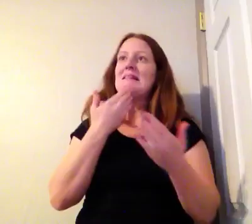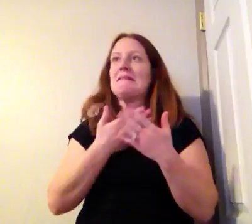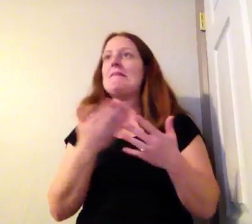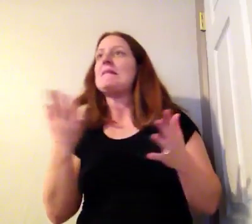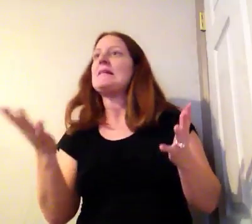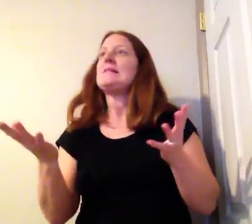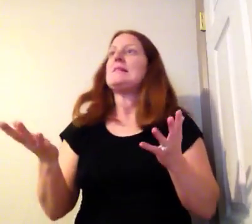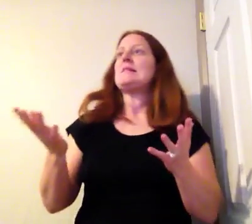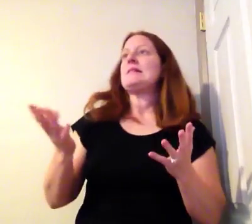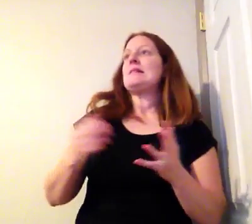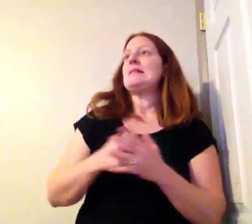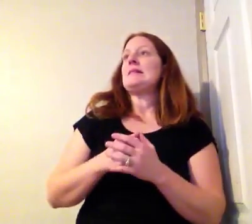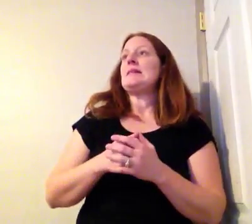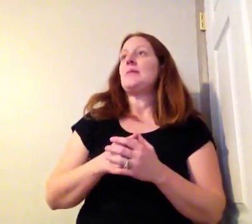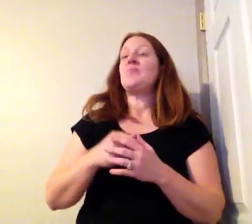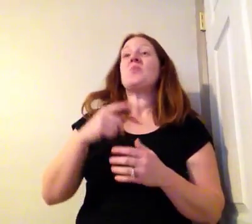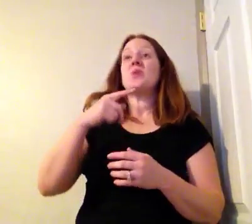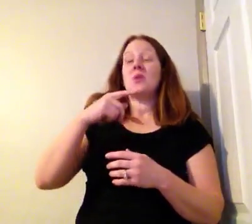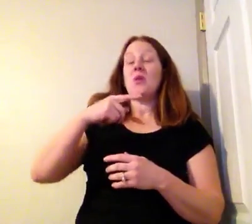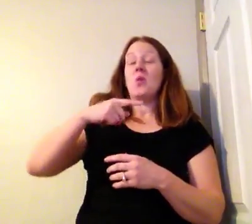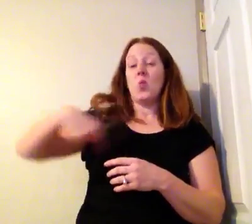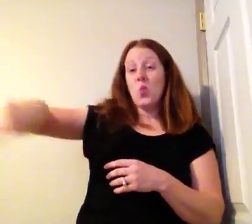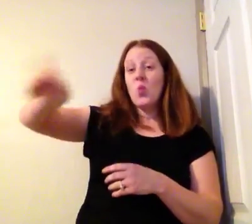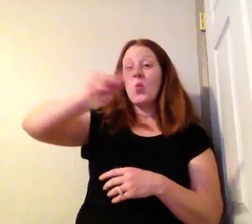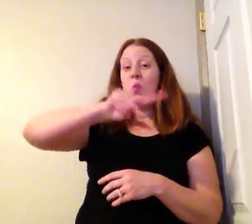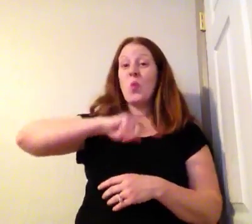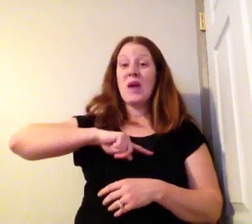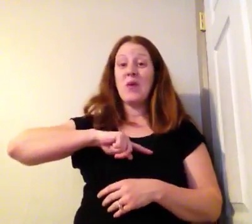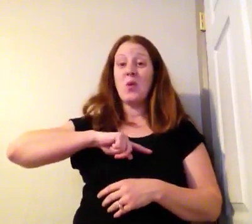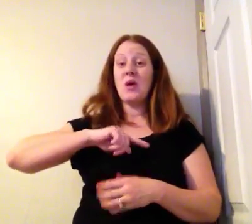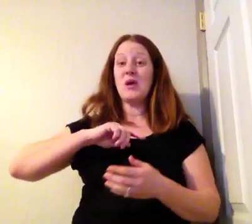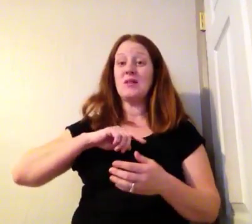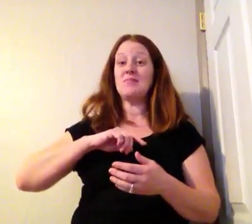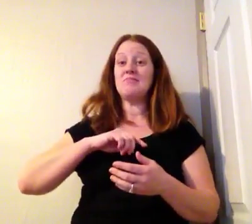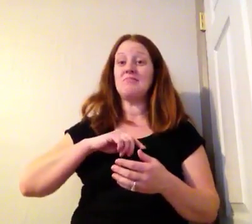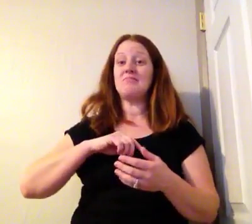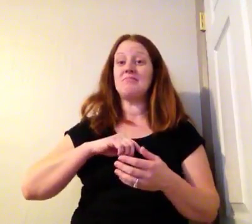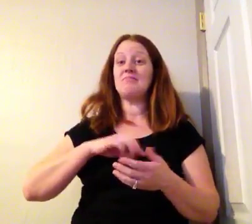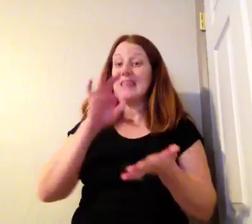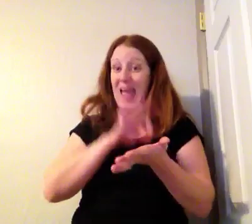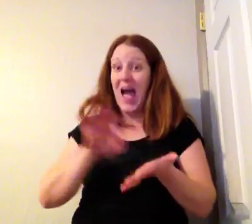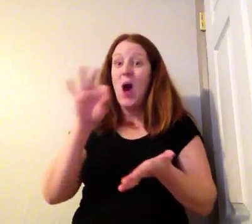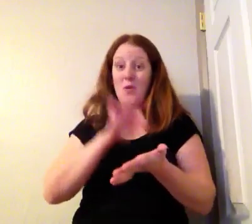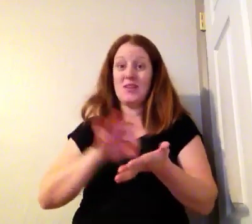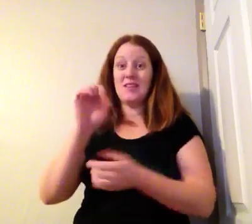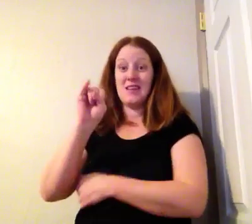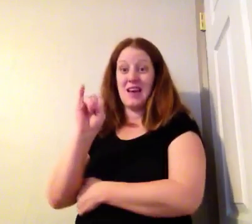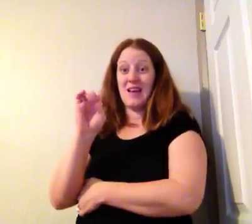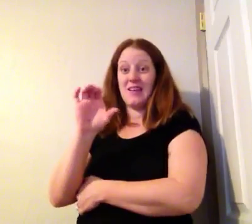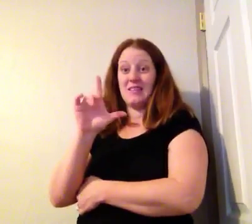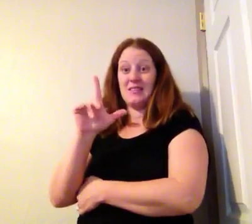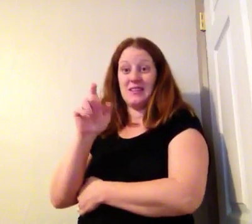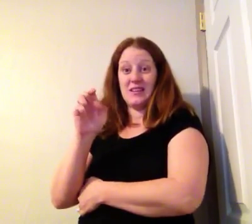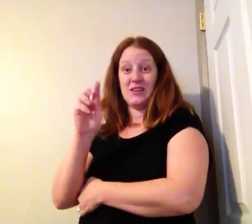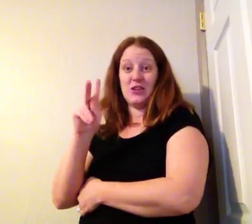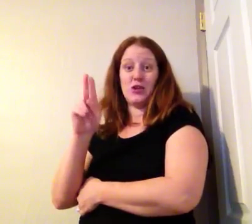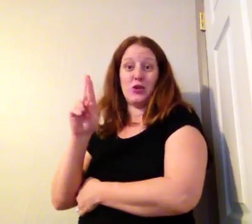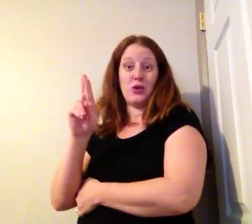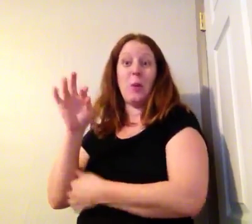we are going to count the iClickers from Monday on. And this works as follows. I will ask you some